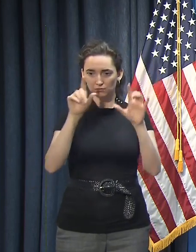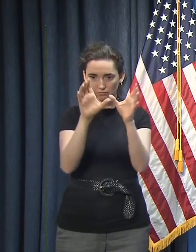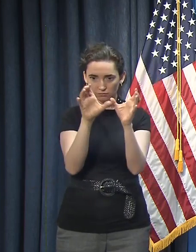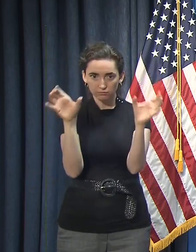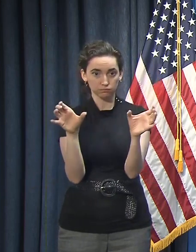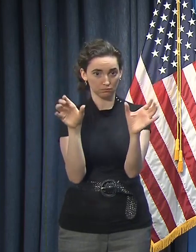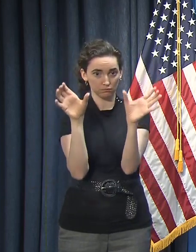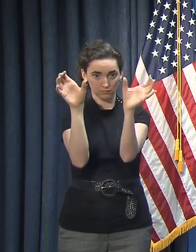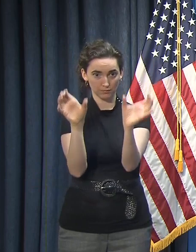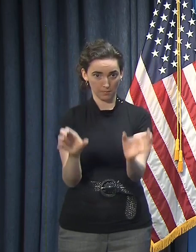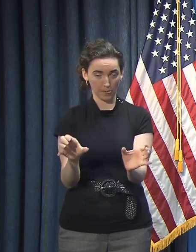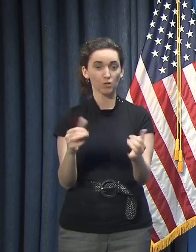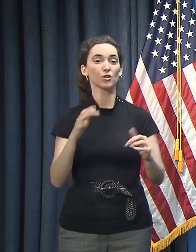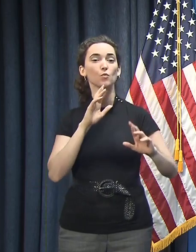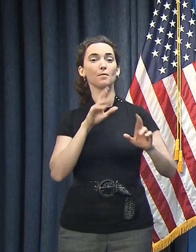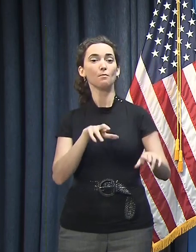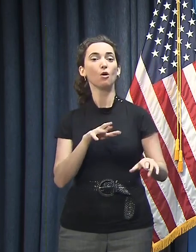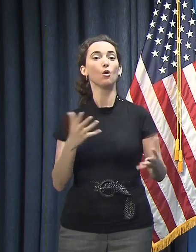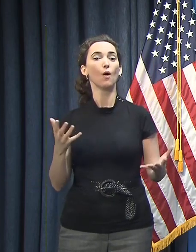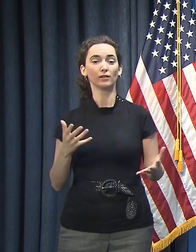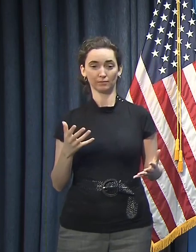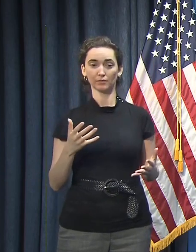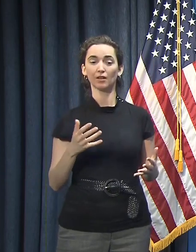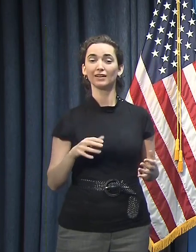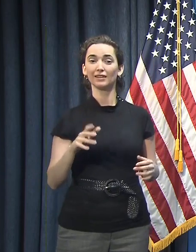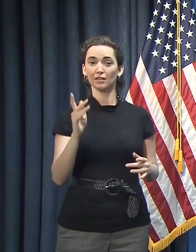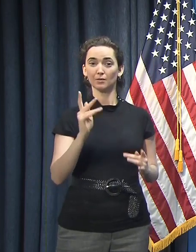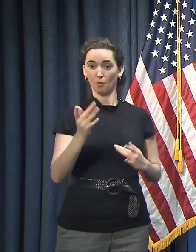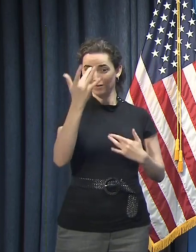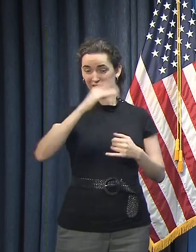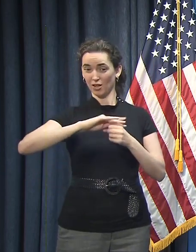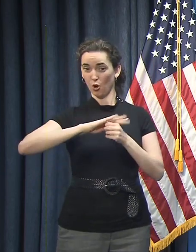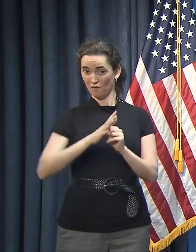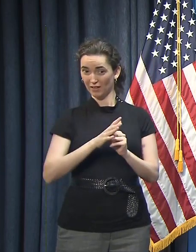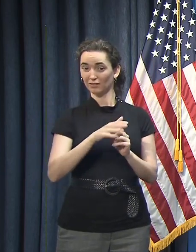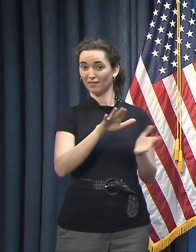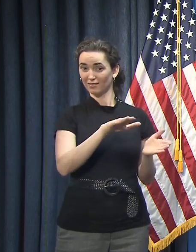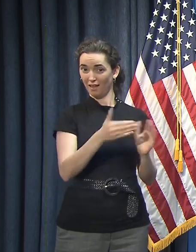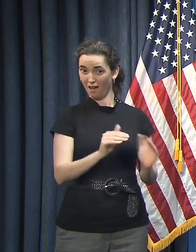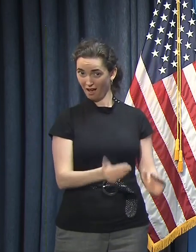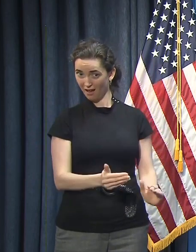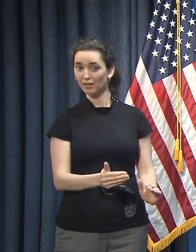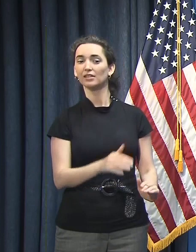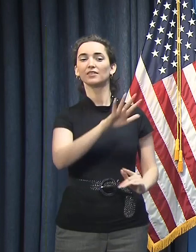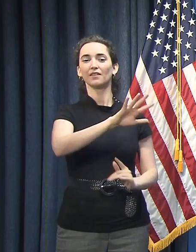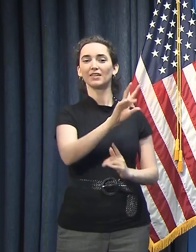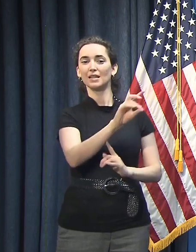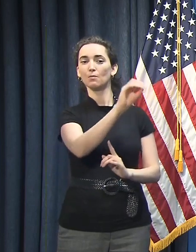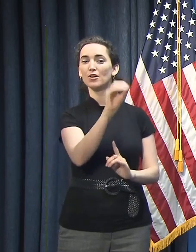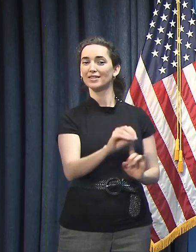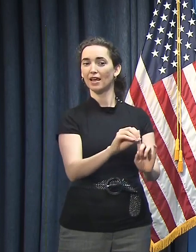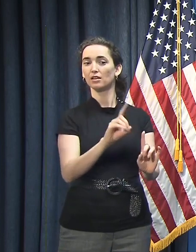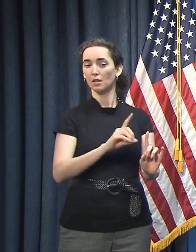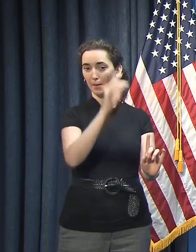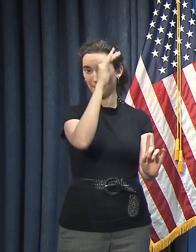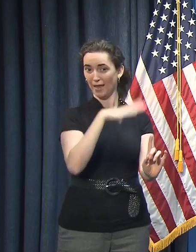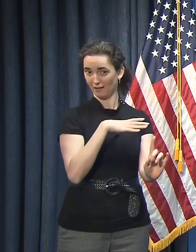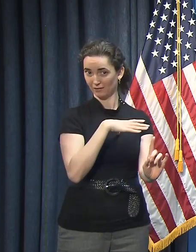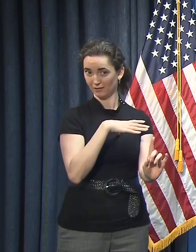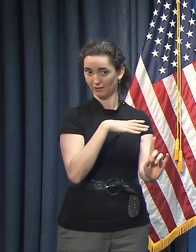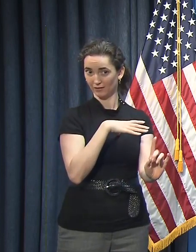Today it's reporting, for example, that 57% of the COVID-19 deaths in Louisiana have been among men.